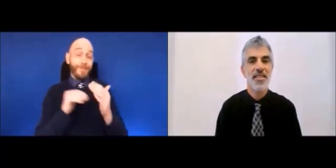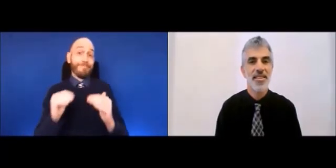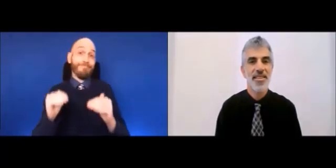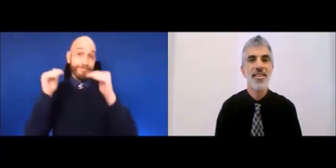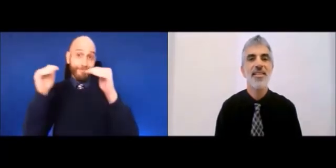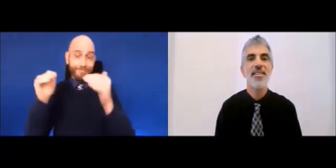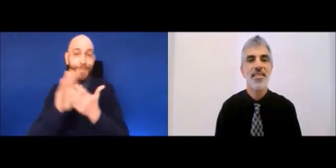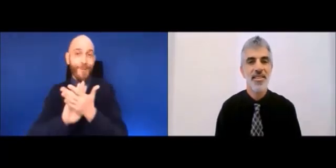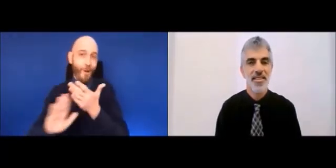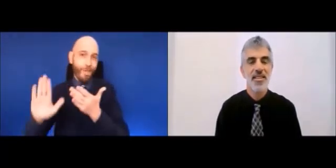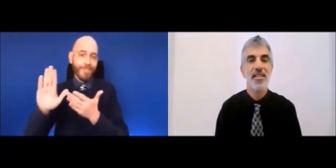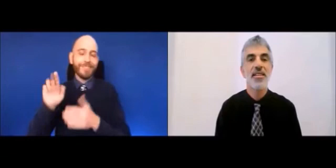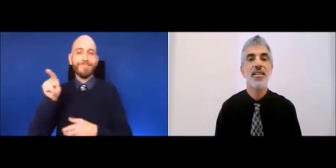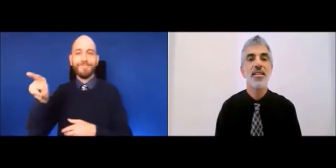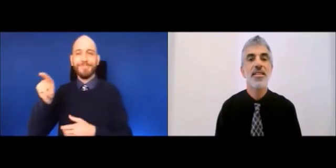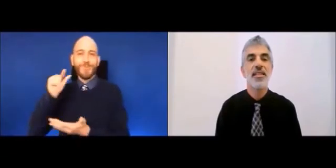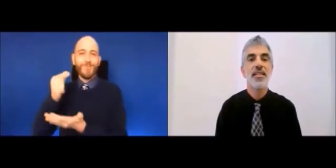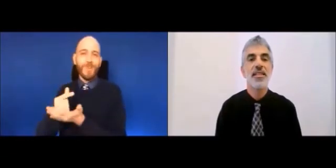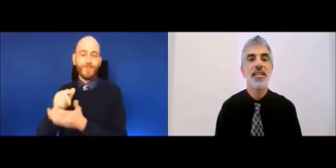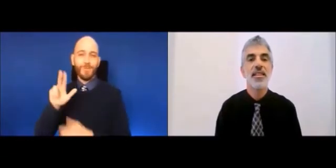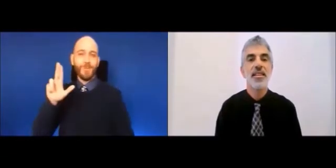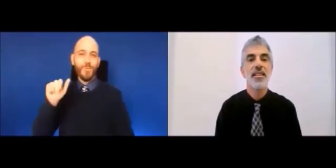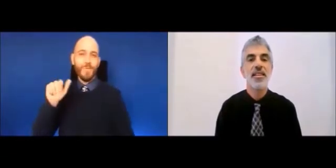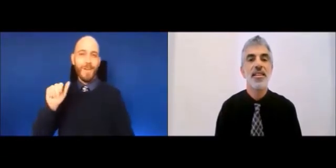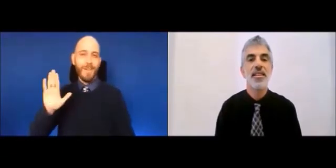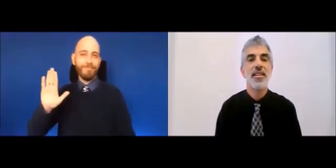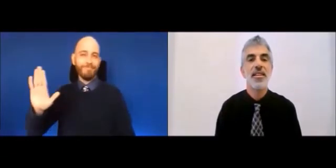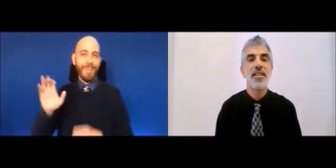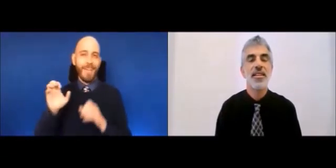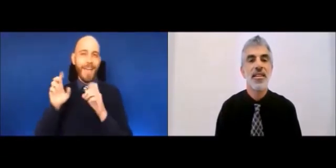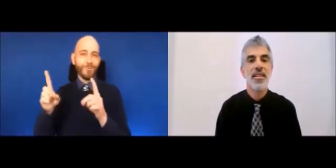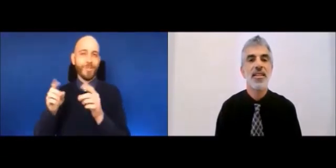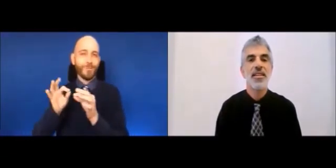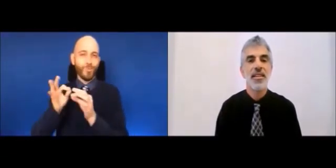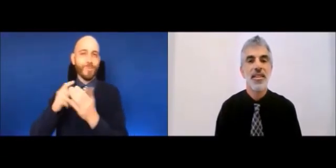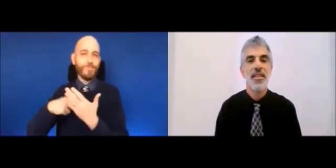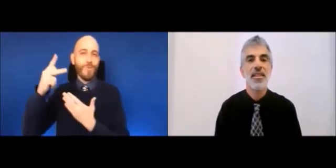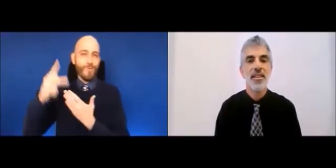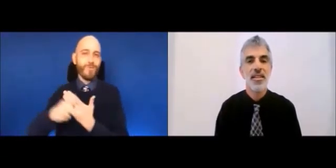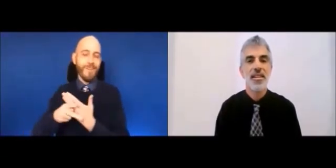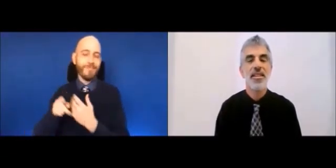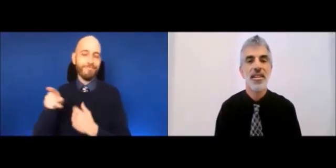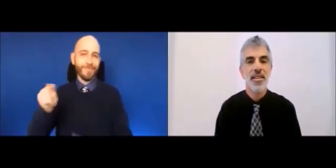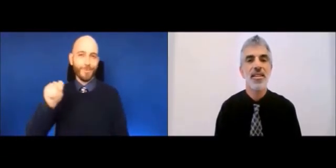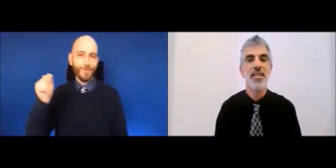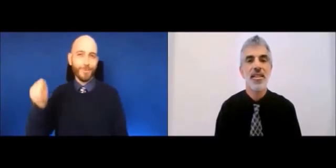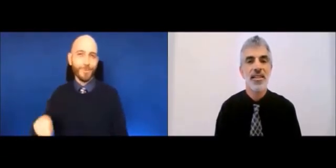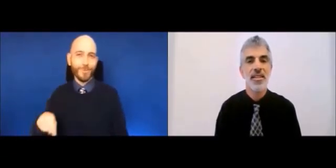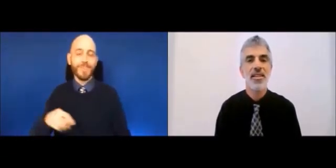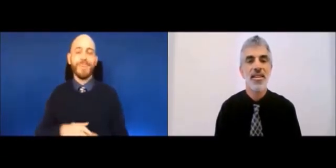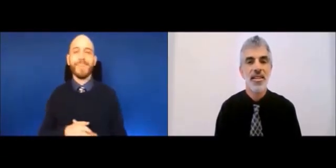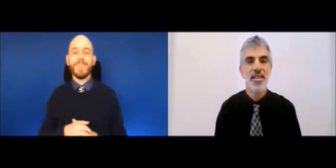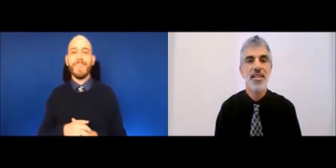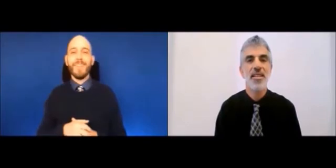enjoyed ASL and continued on into college, where I graduated from the University of Arizona's Educational Interpreter Training